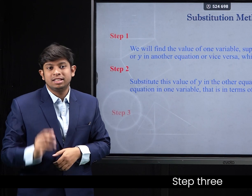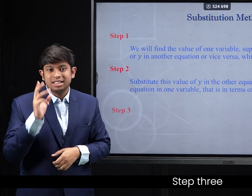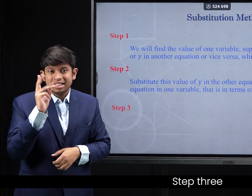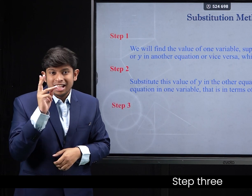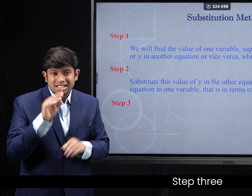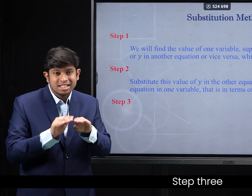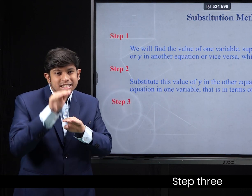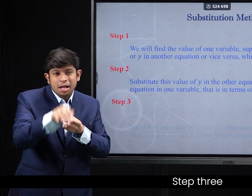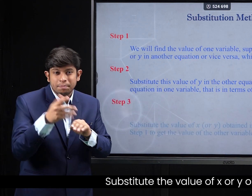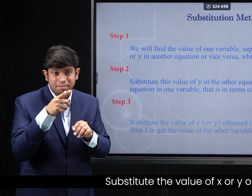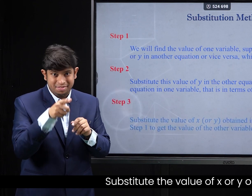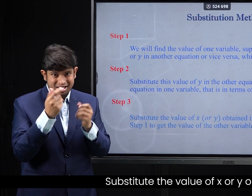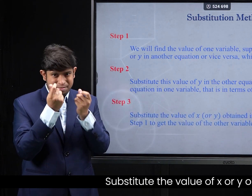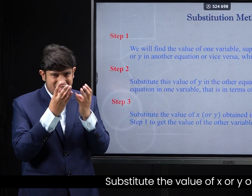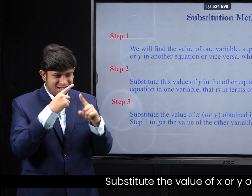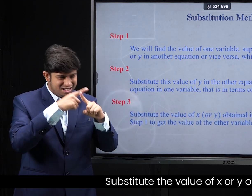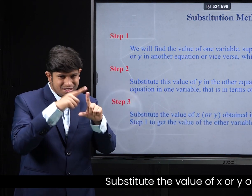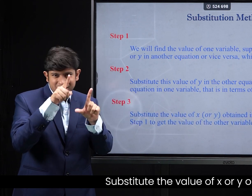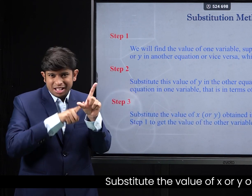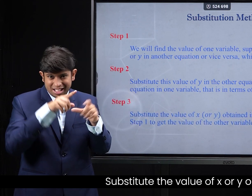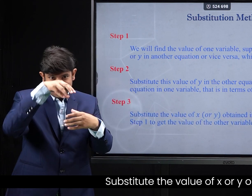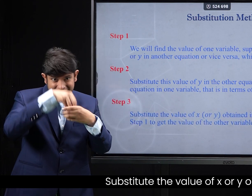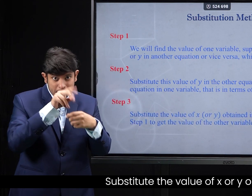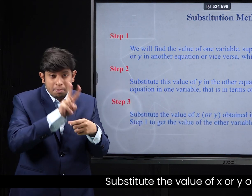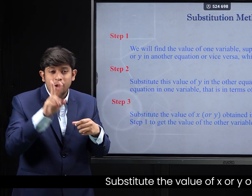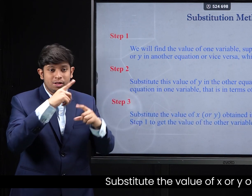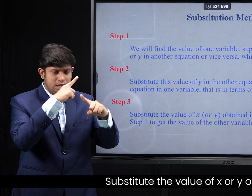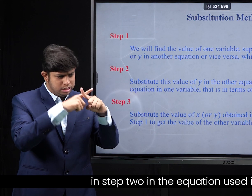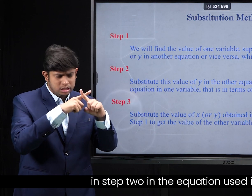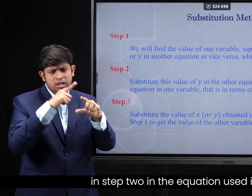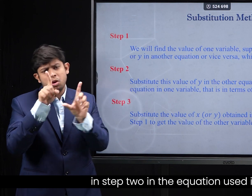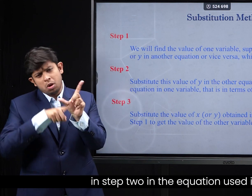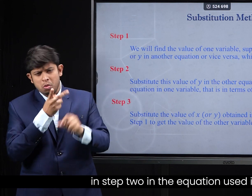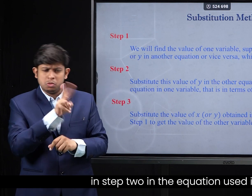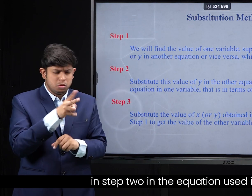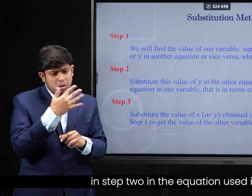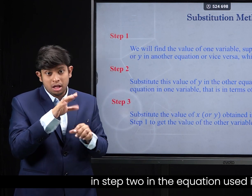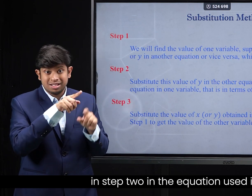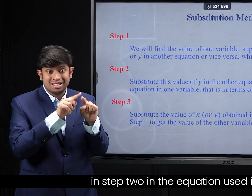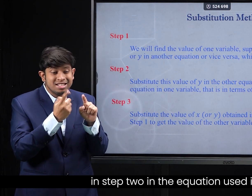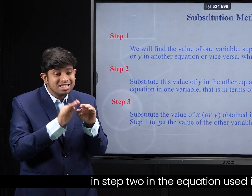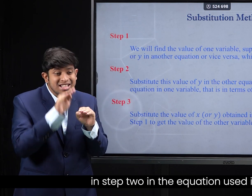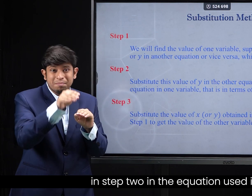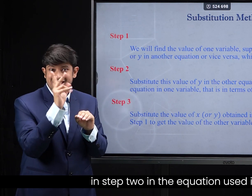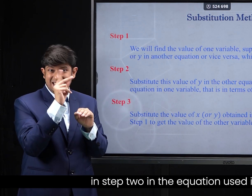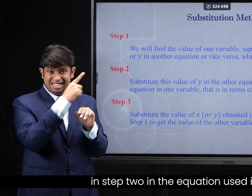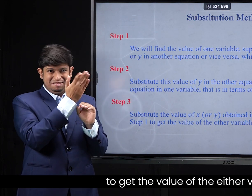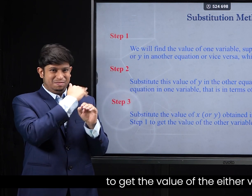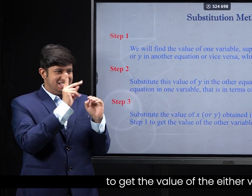Step 3. Substitute the value of x or y obtained in step 2 in the equation used in step 1 to get the